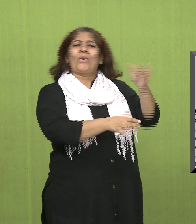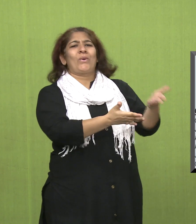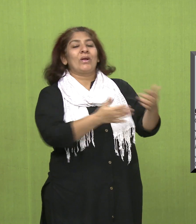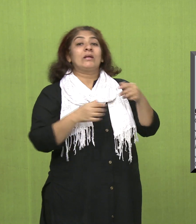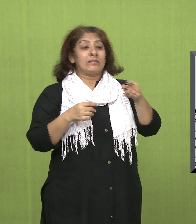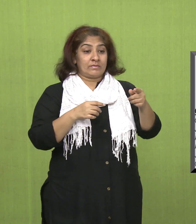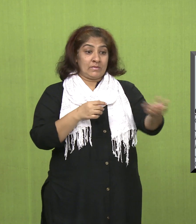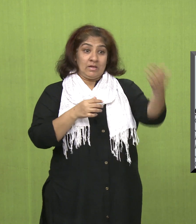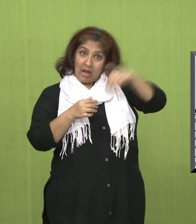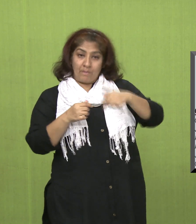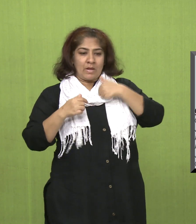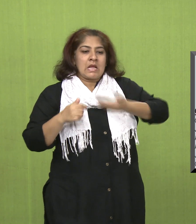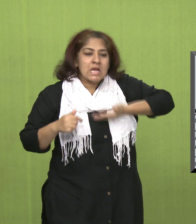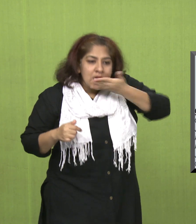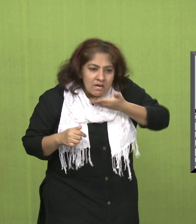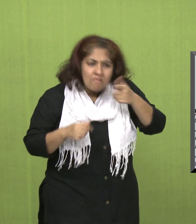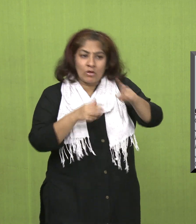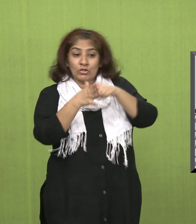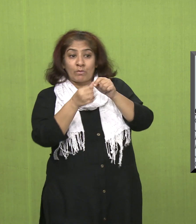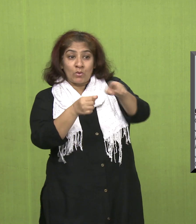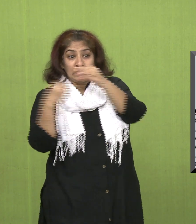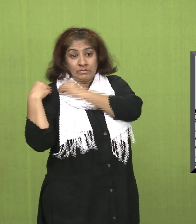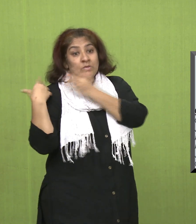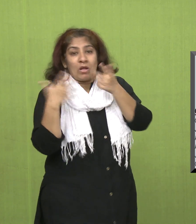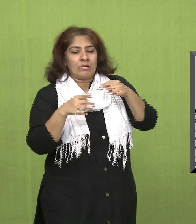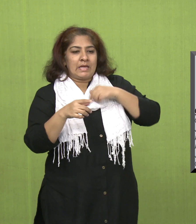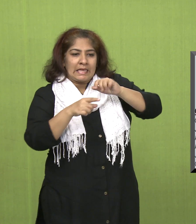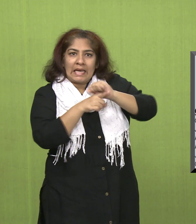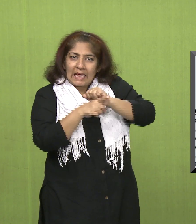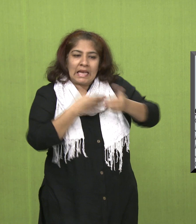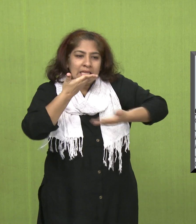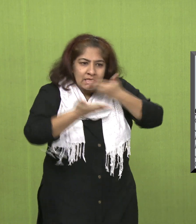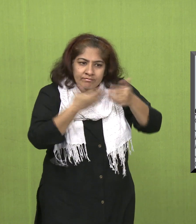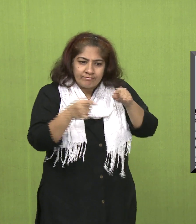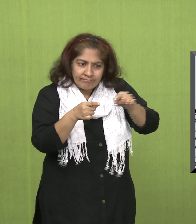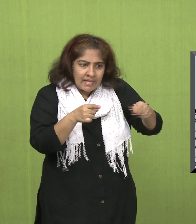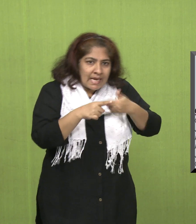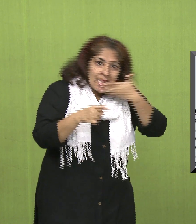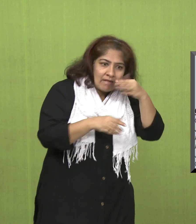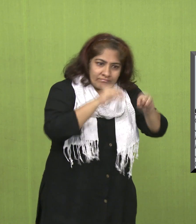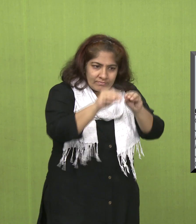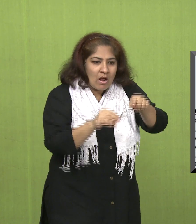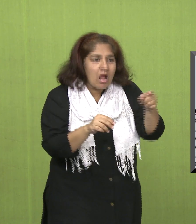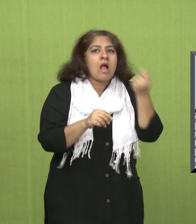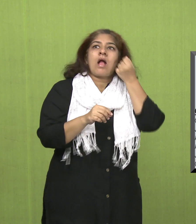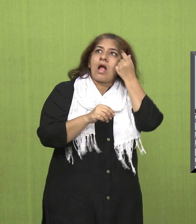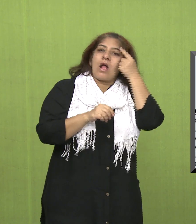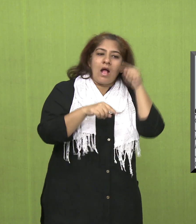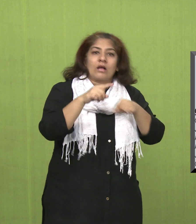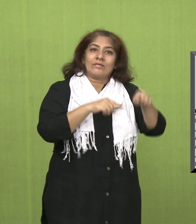aware whether the new people, they have knowledge about the work or yes or no. So in